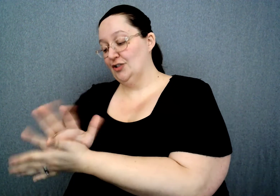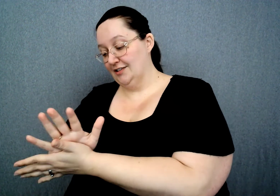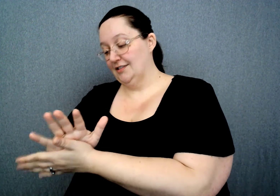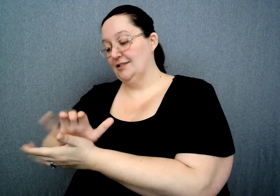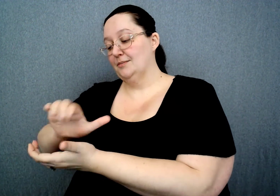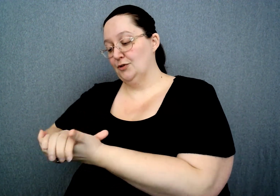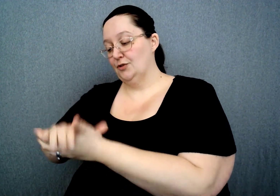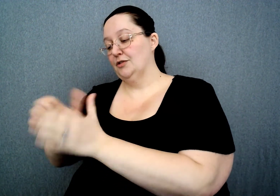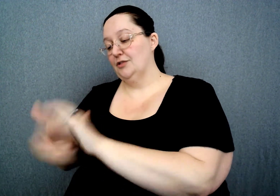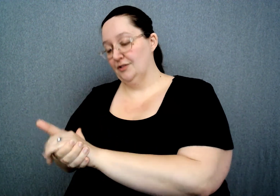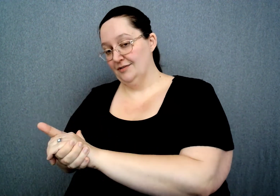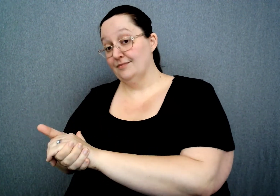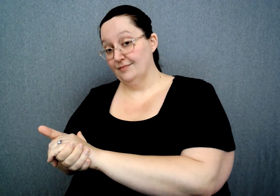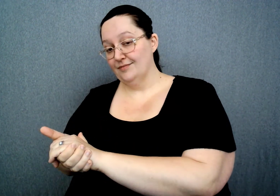burger, cheese, burger.